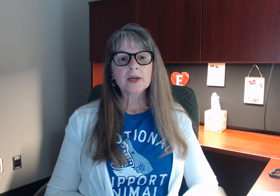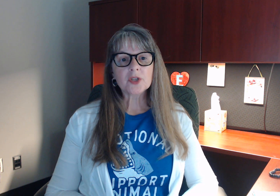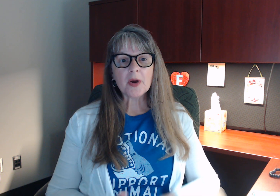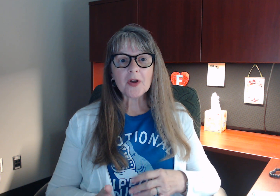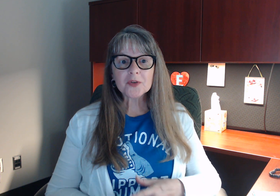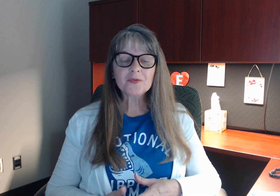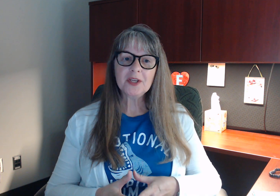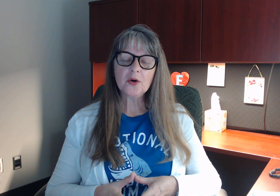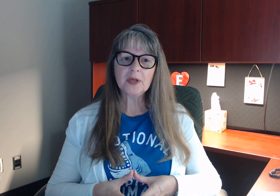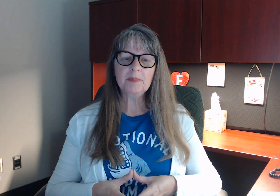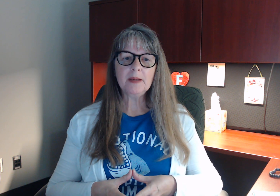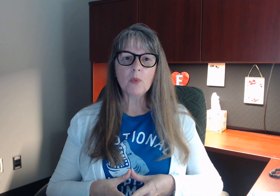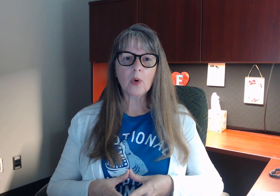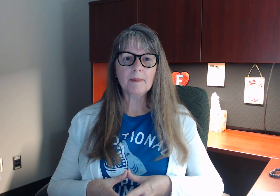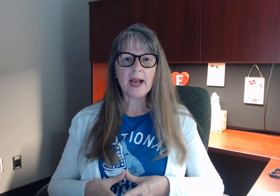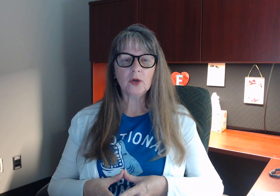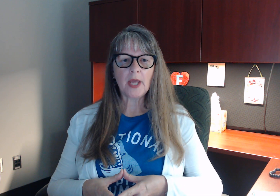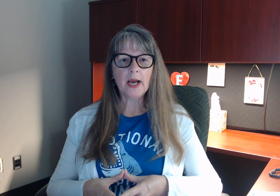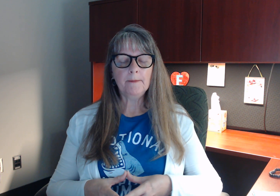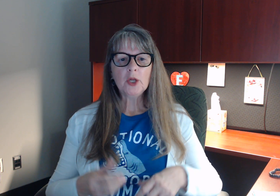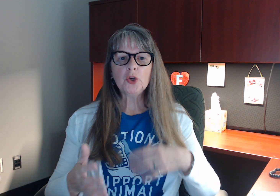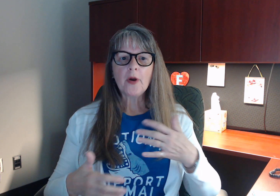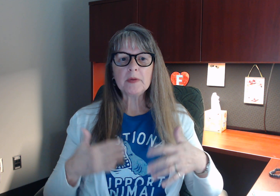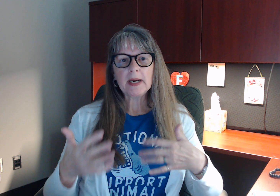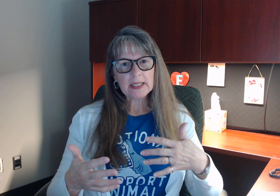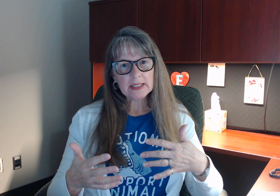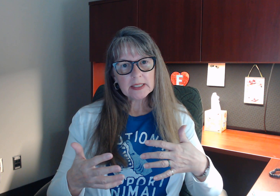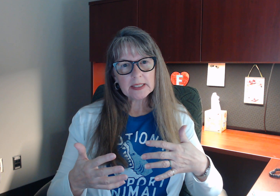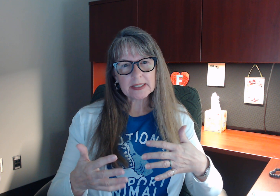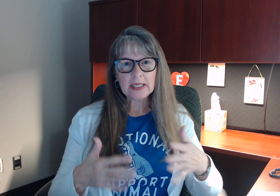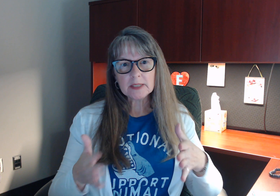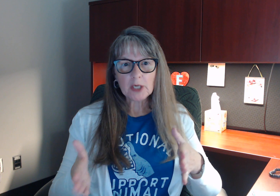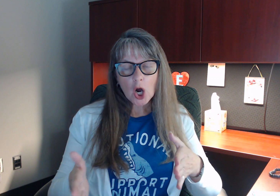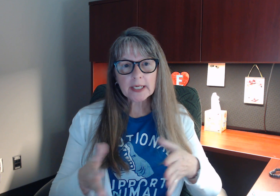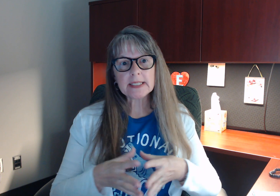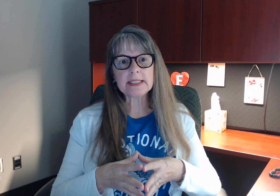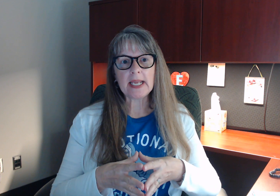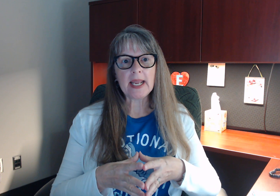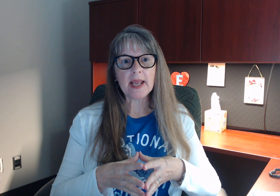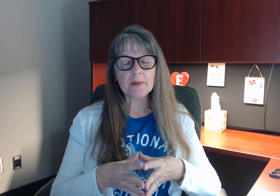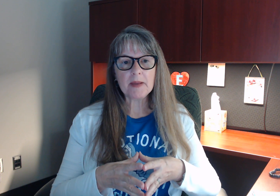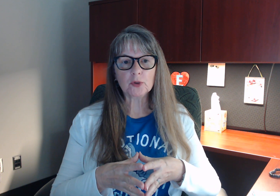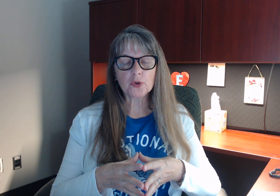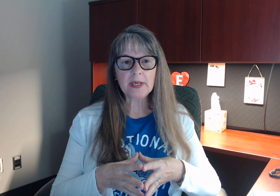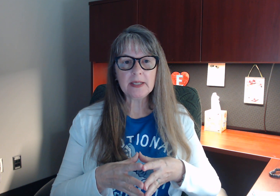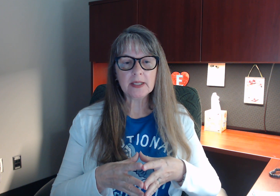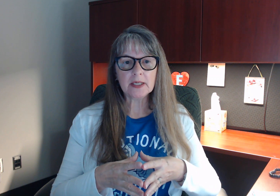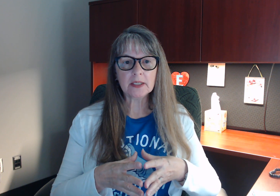So I thought this video could be more about, everybody, it's getting to be August and people are doing the